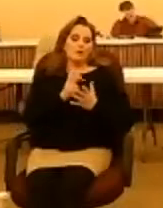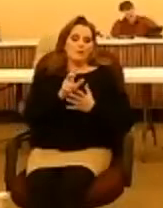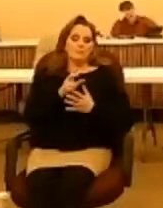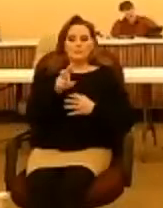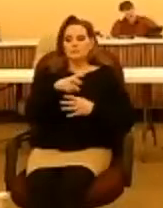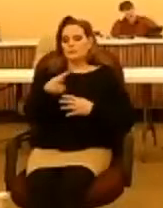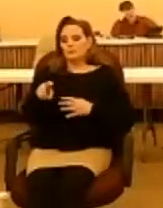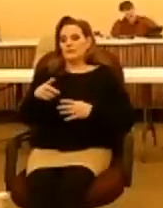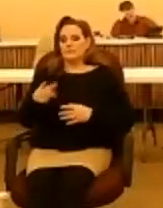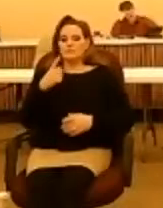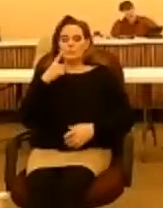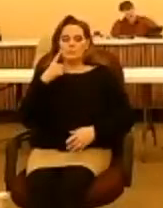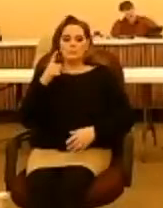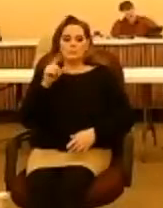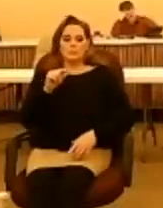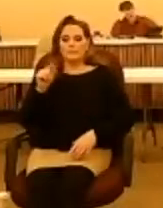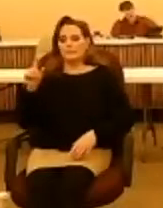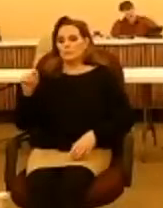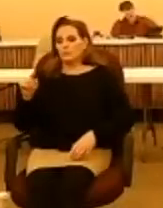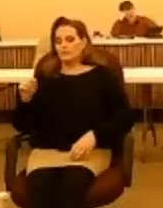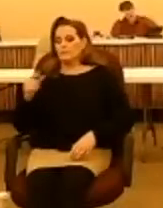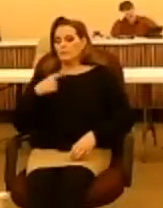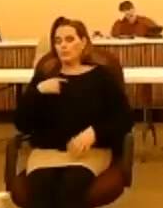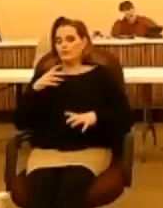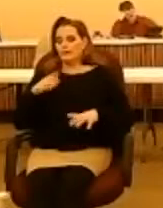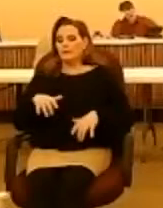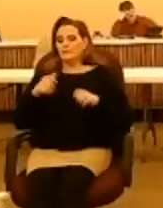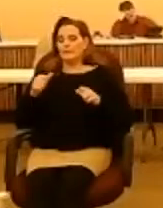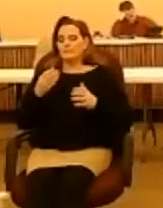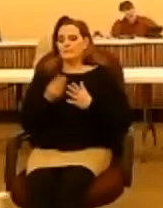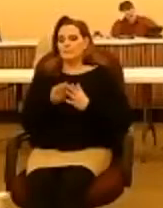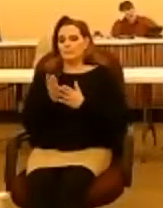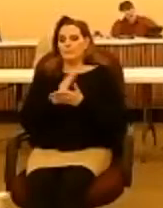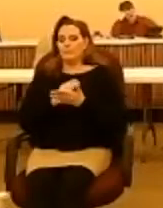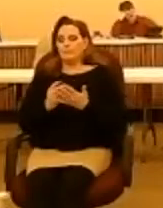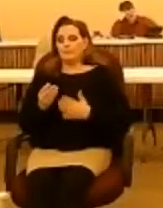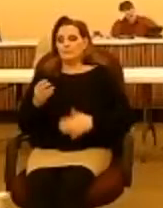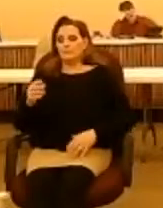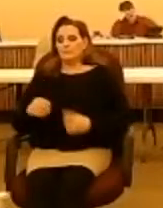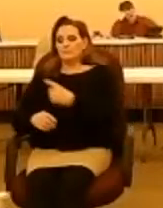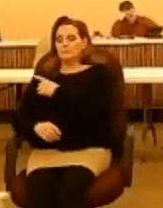2020 adopted budget. Seconded. Any discussion?